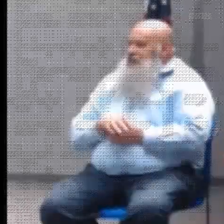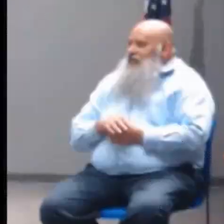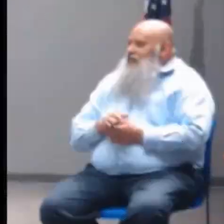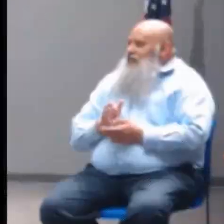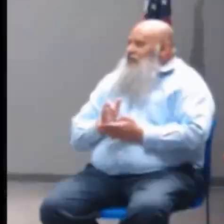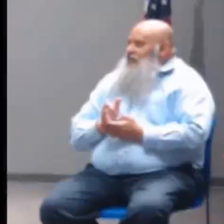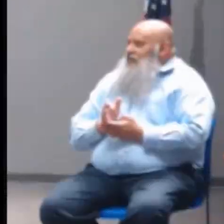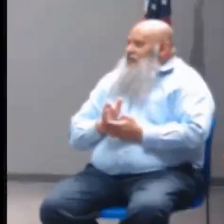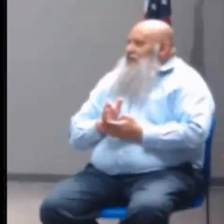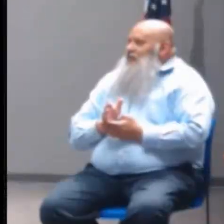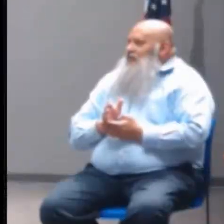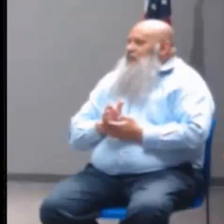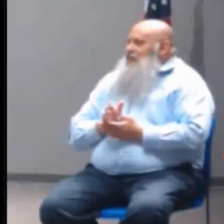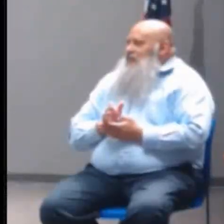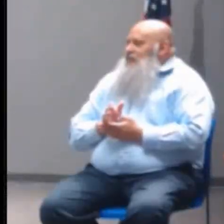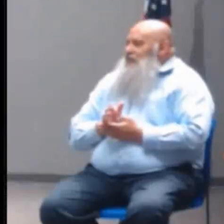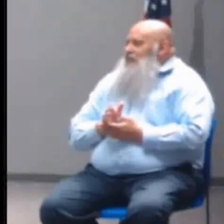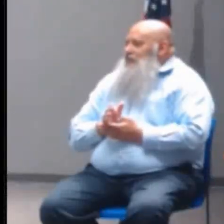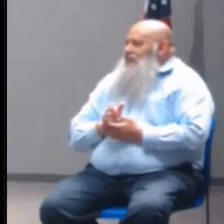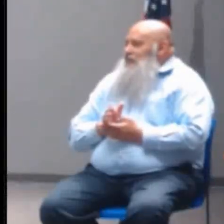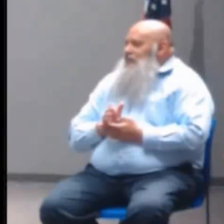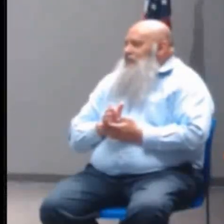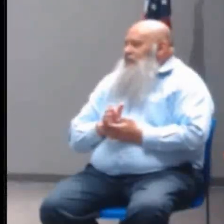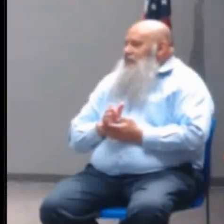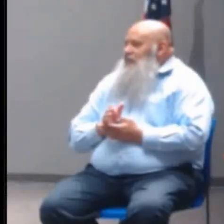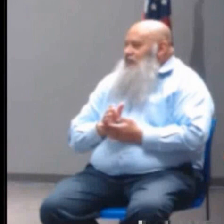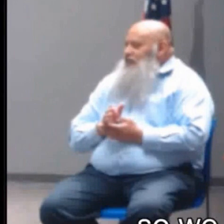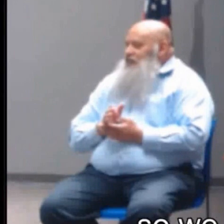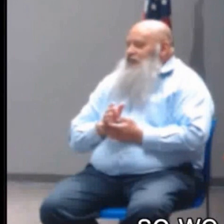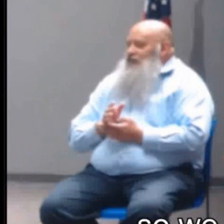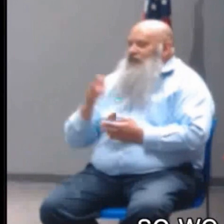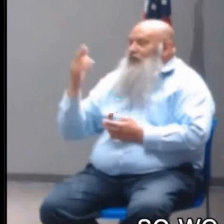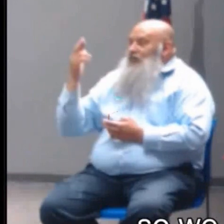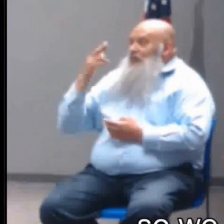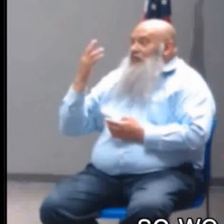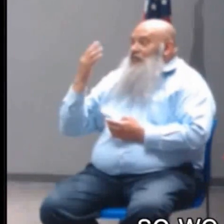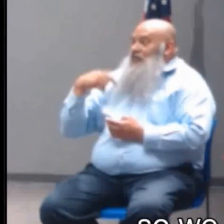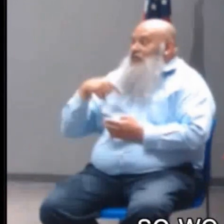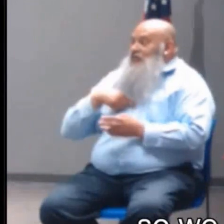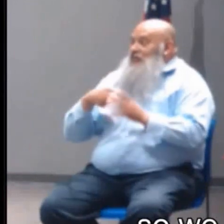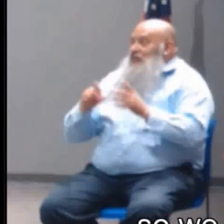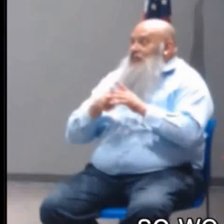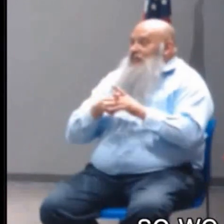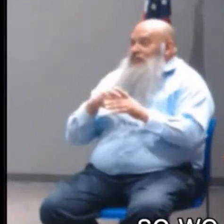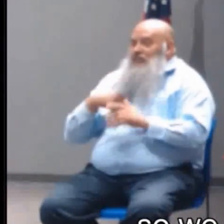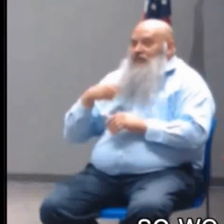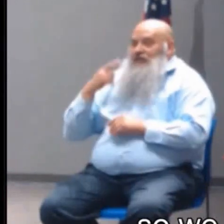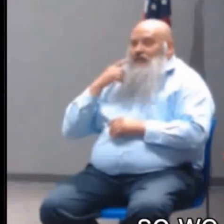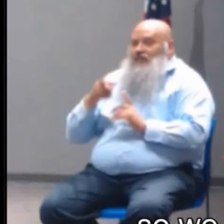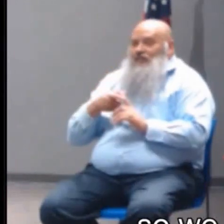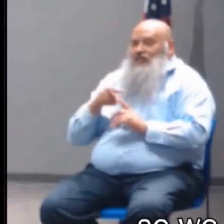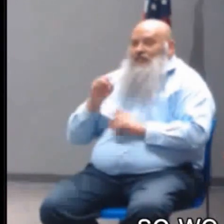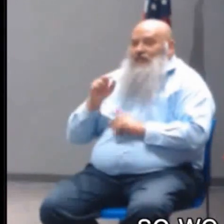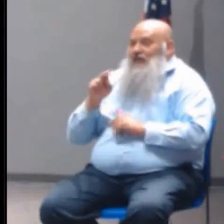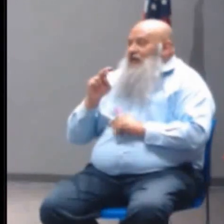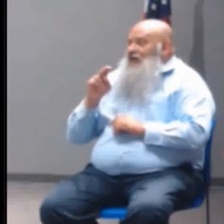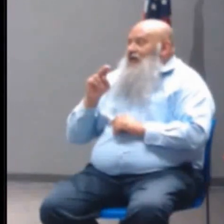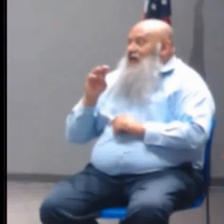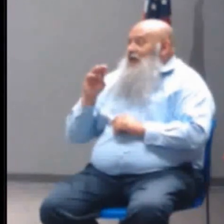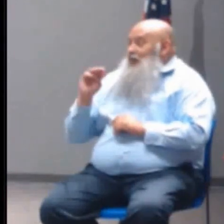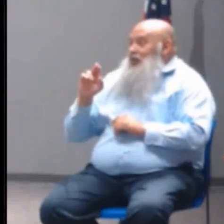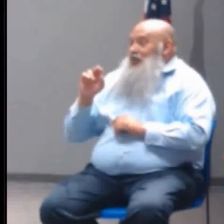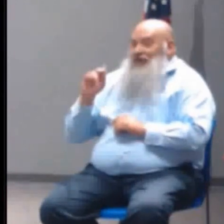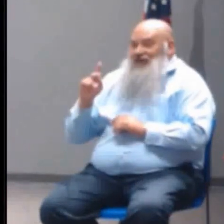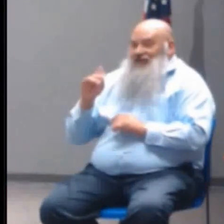All right, now we're here for the reason why we showed up, so we can hear from Miss Ann Murdoch today. So let